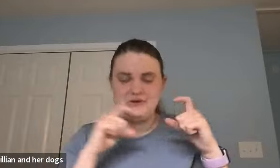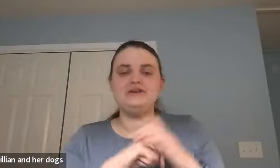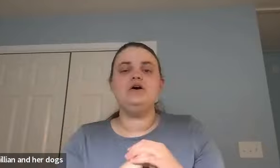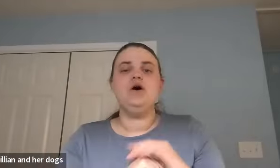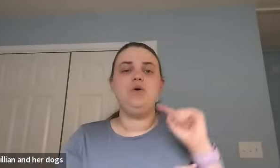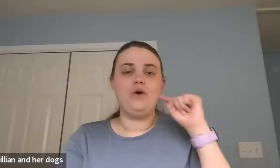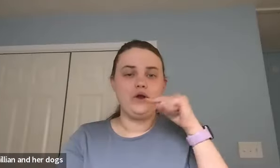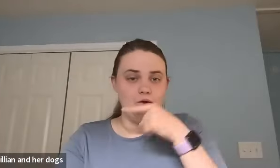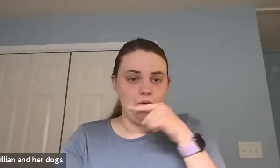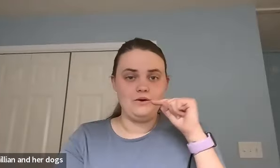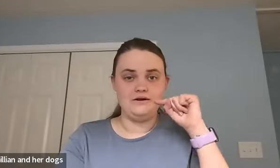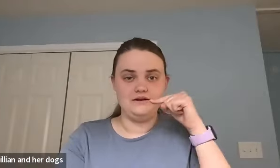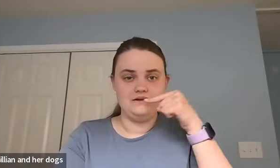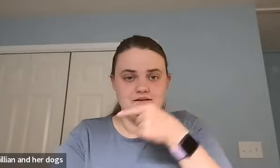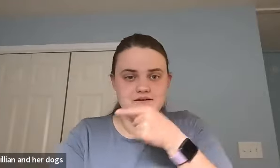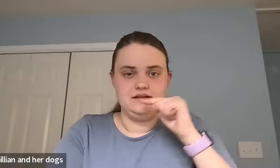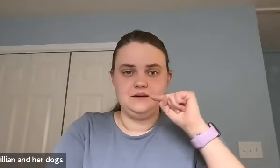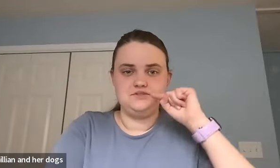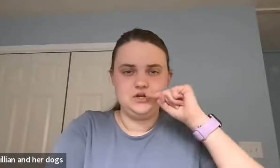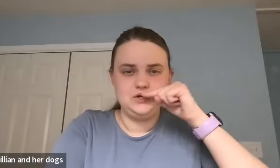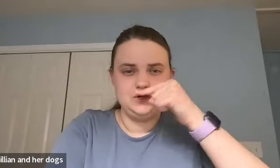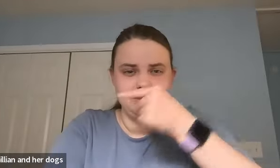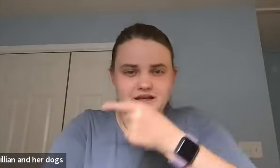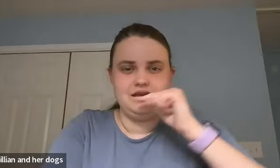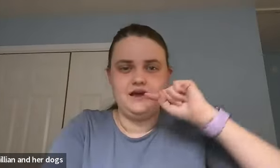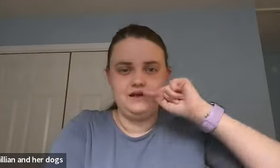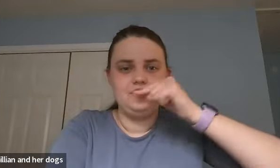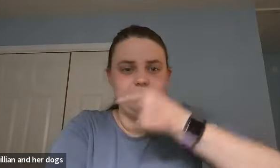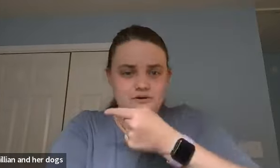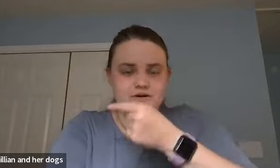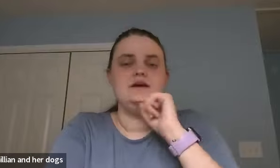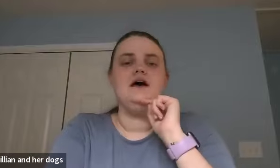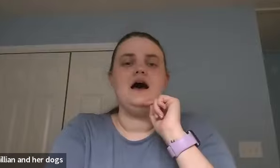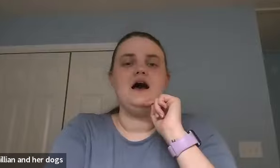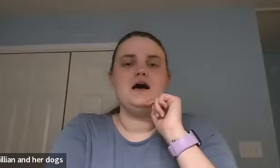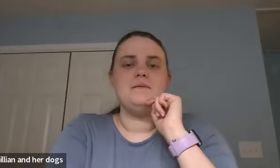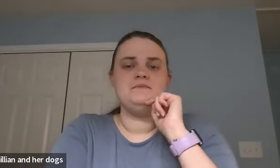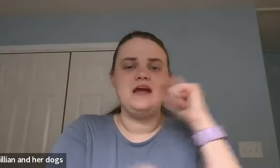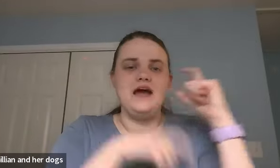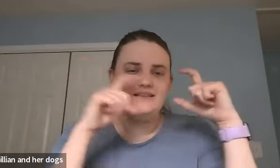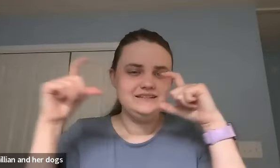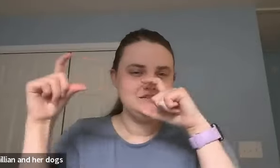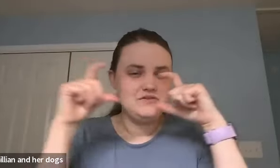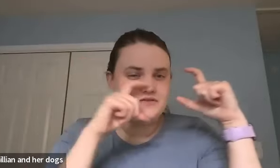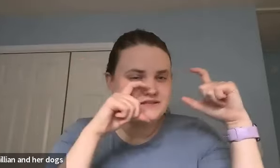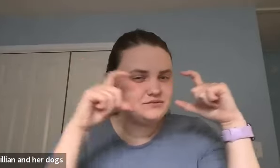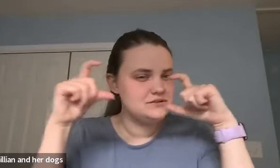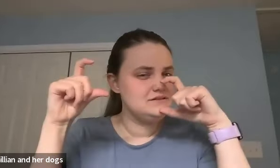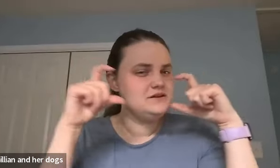corn, or corn. Like I'm turning it, yeah, corn. I like to do this one a little